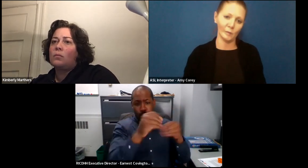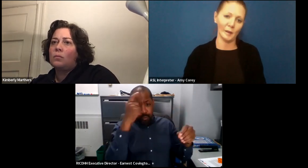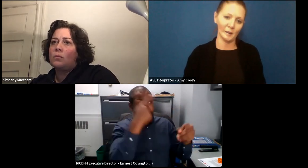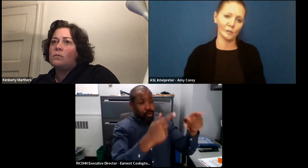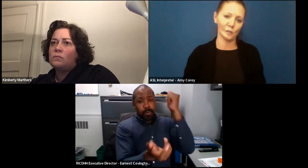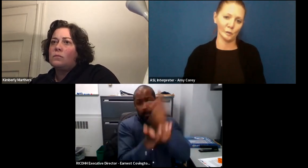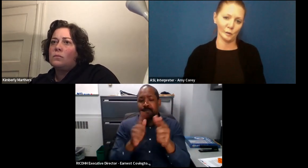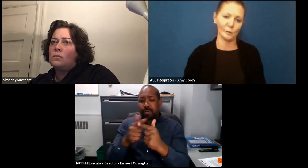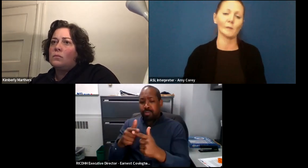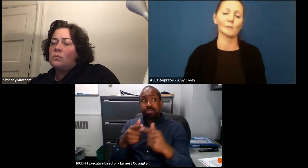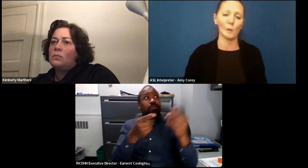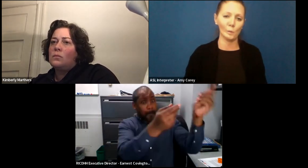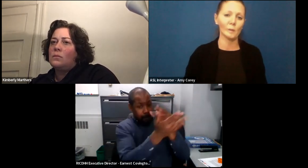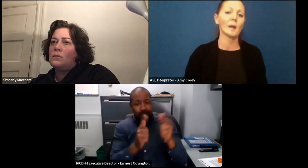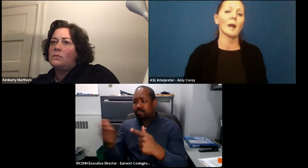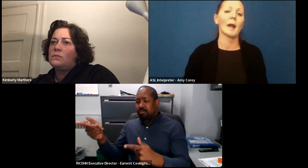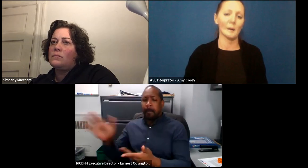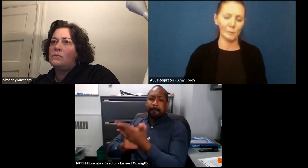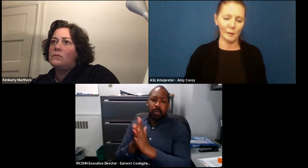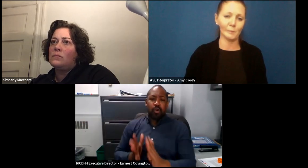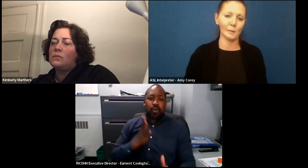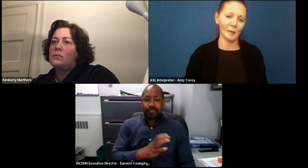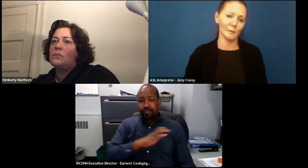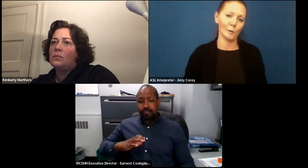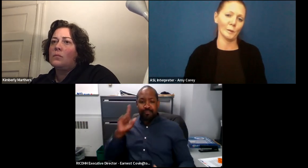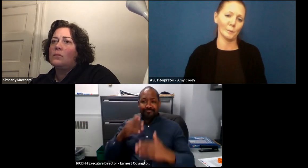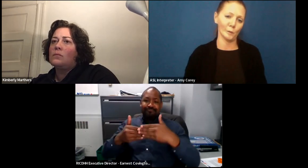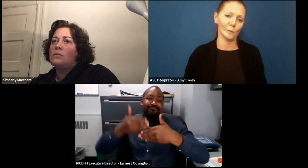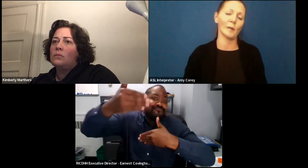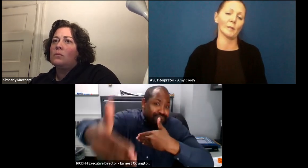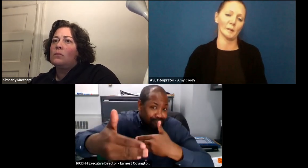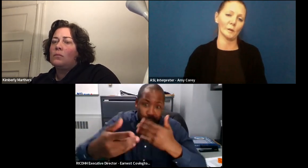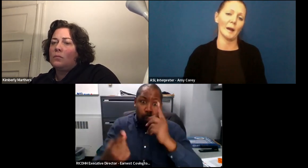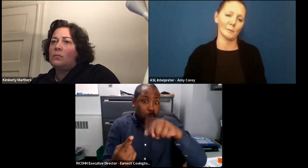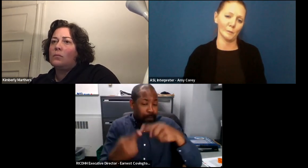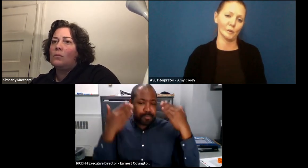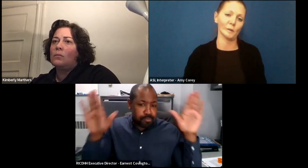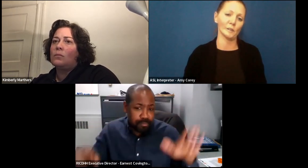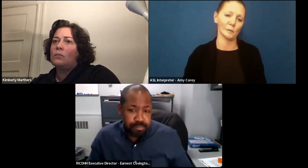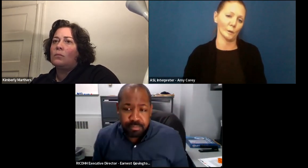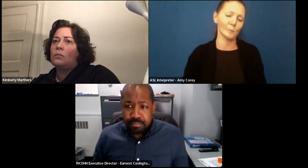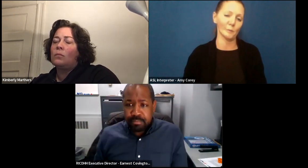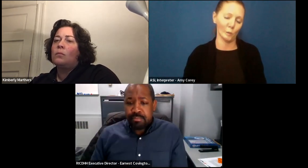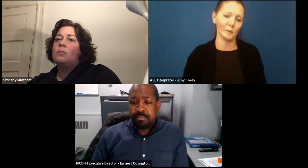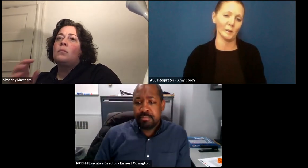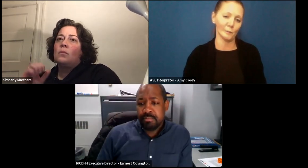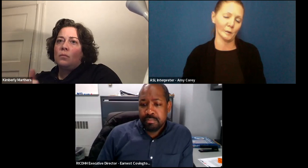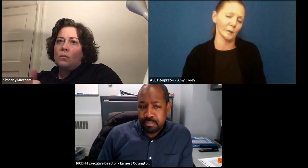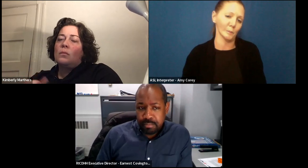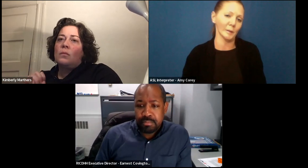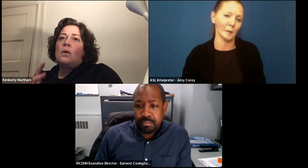could then in turn vote, have them, that vote be approved, and then have them turn in, be